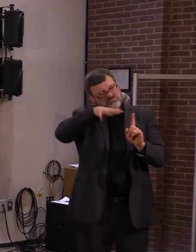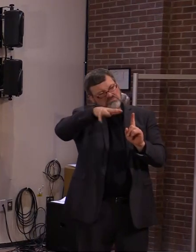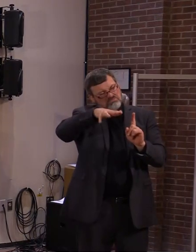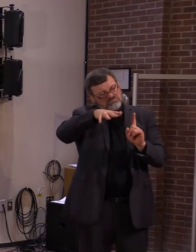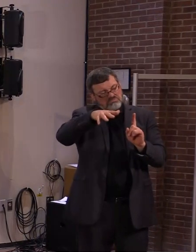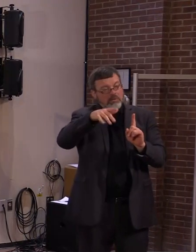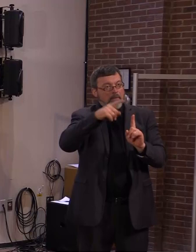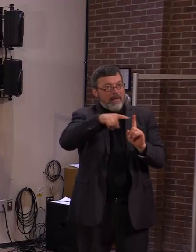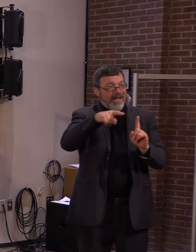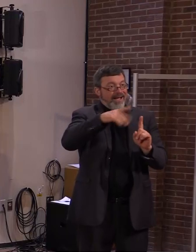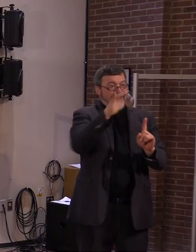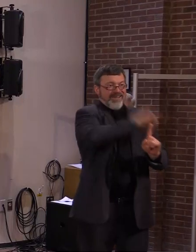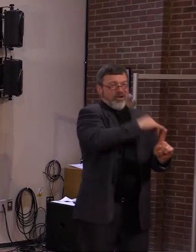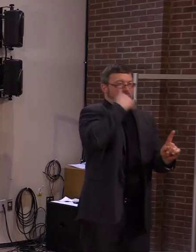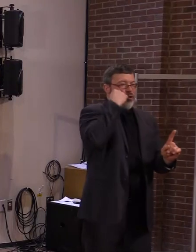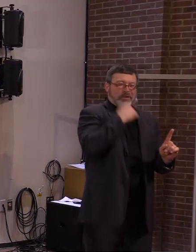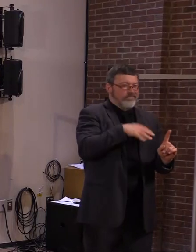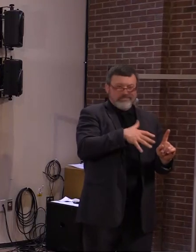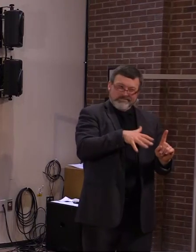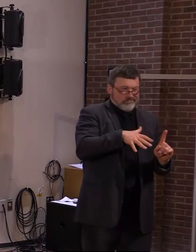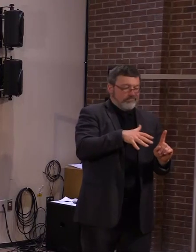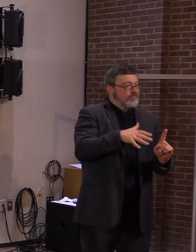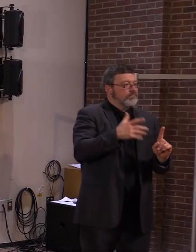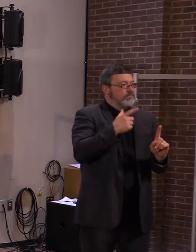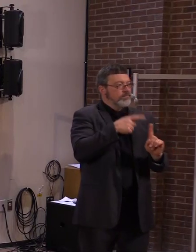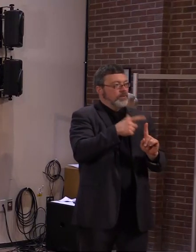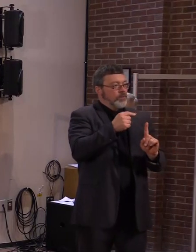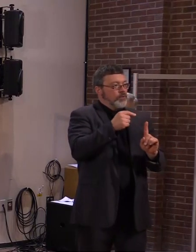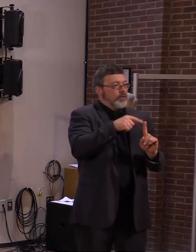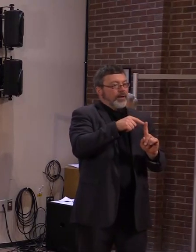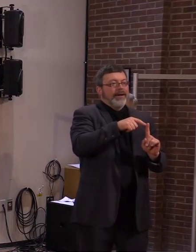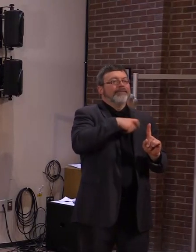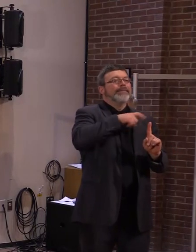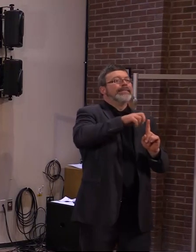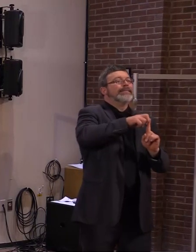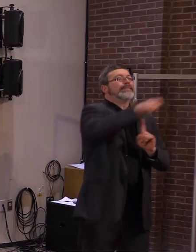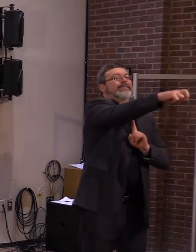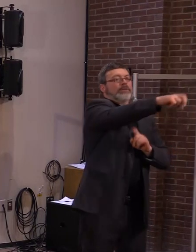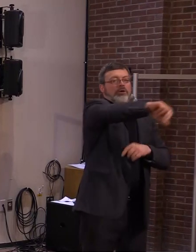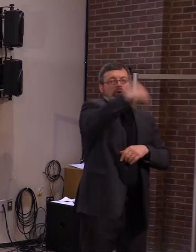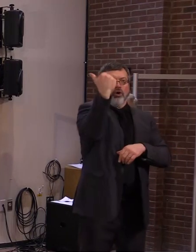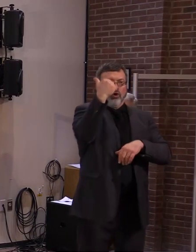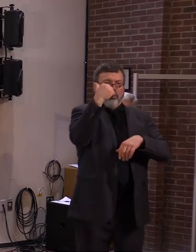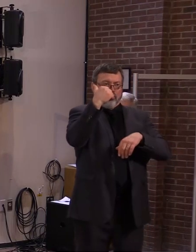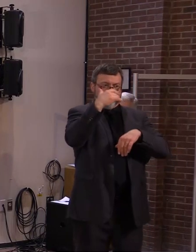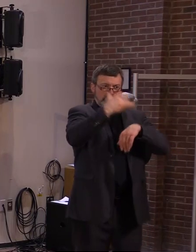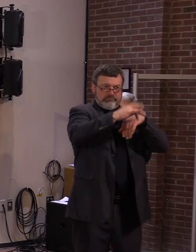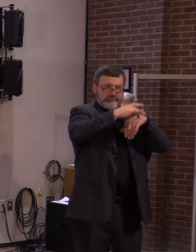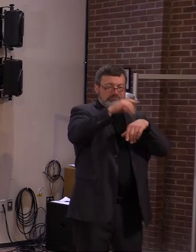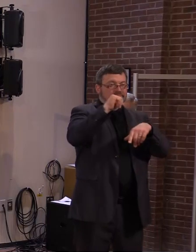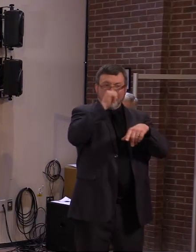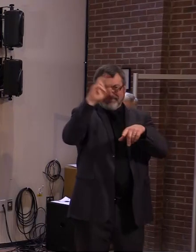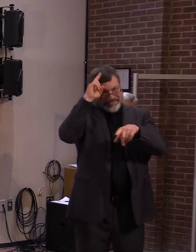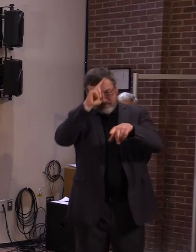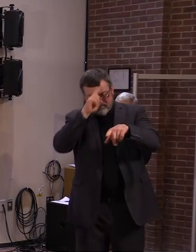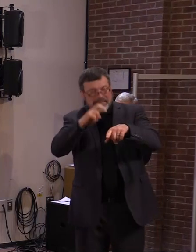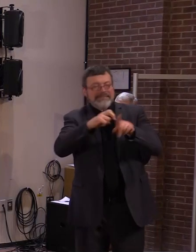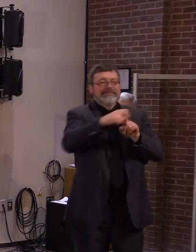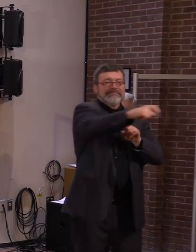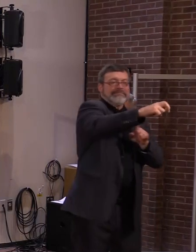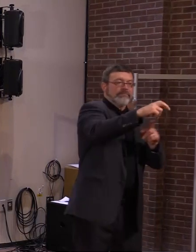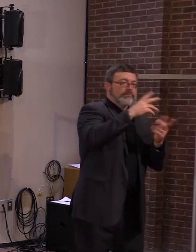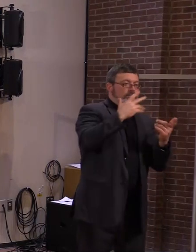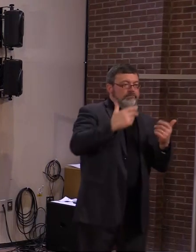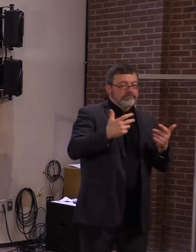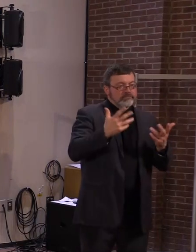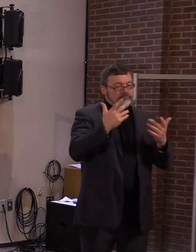in another area to allow for them to get better before they went home, but get